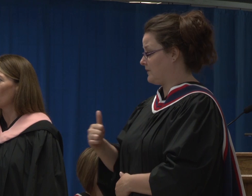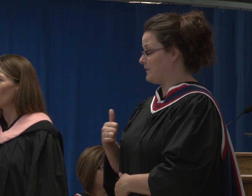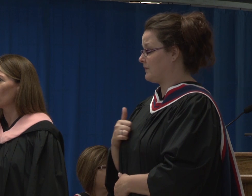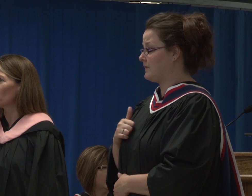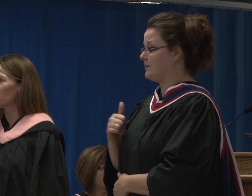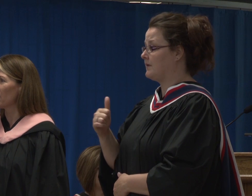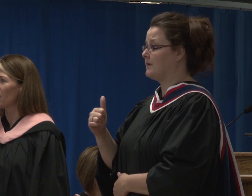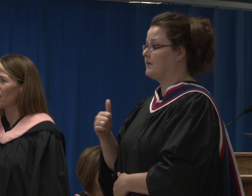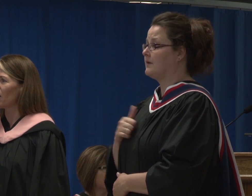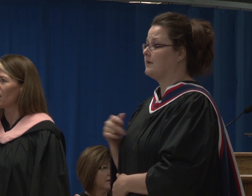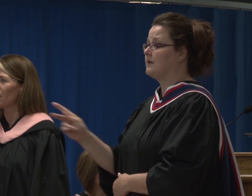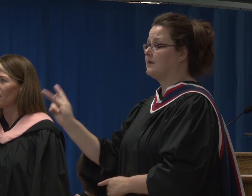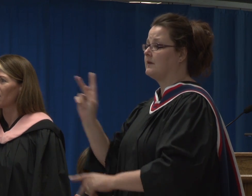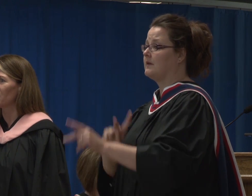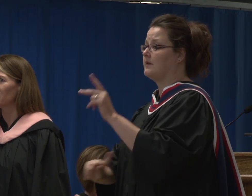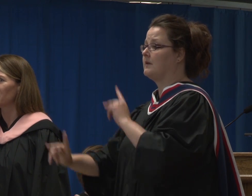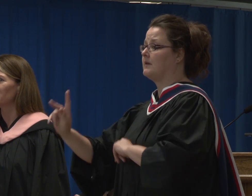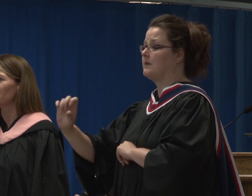O